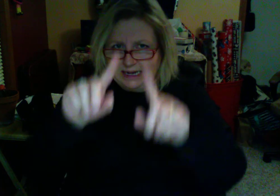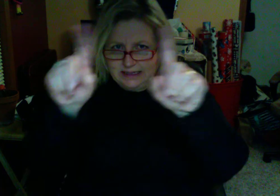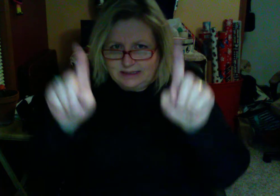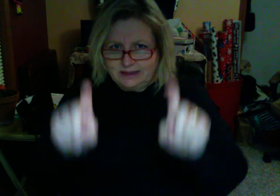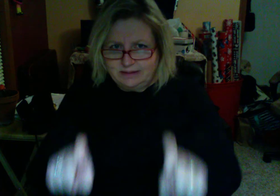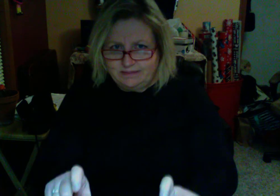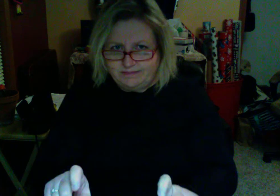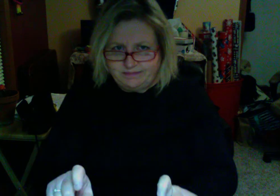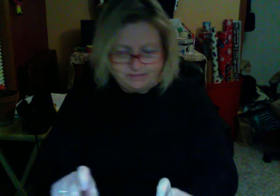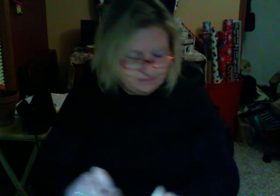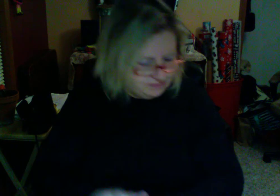test.